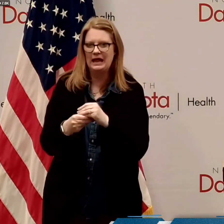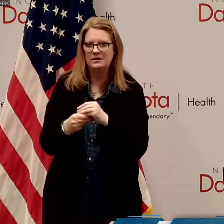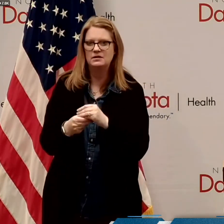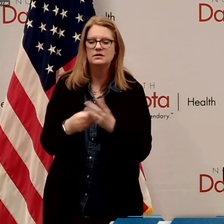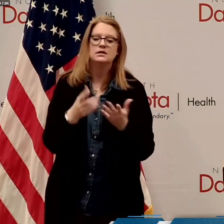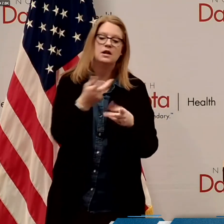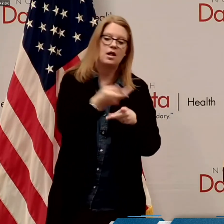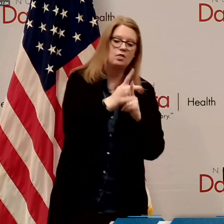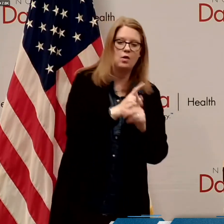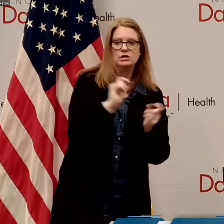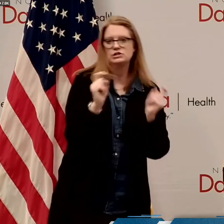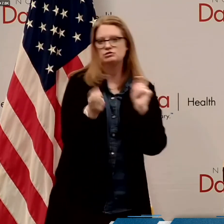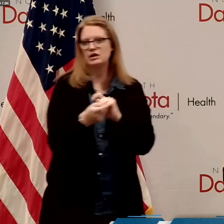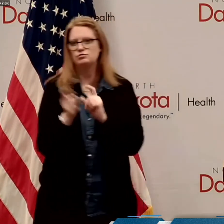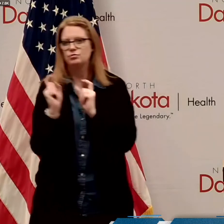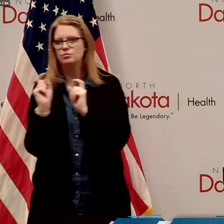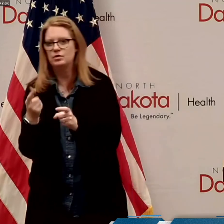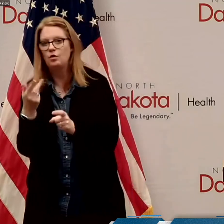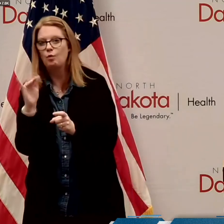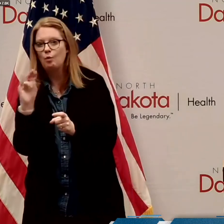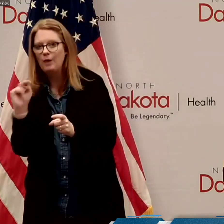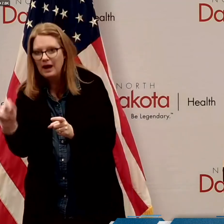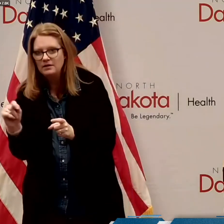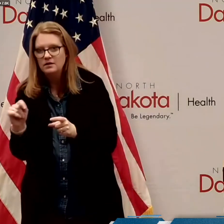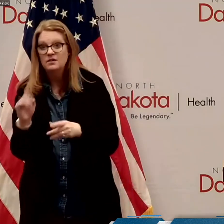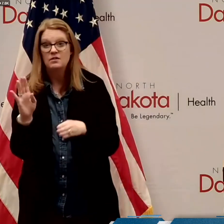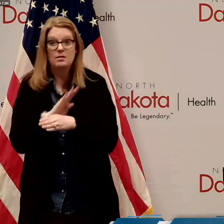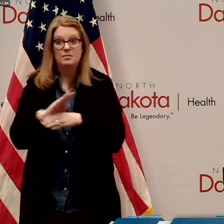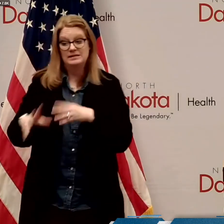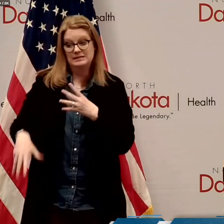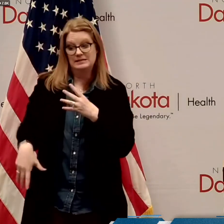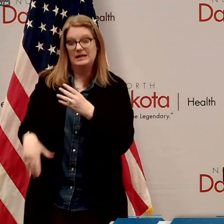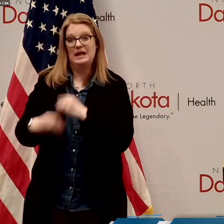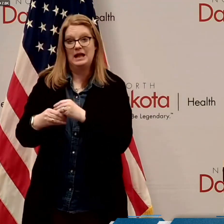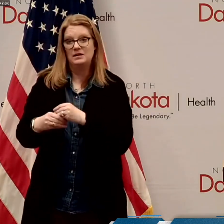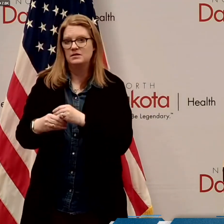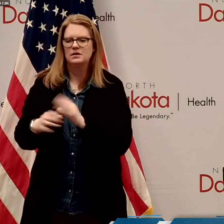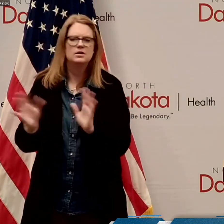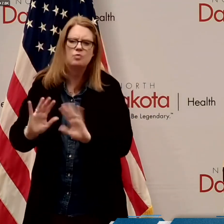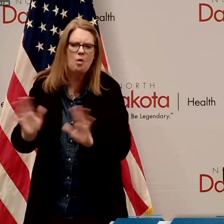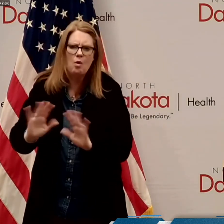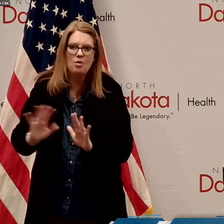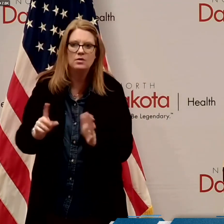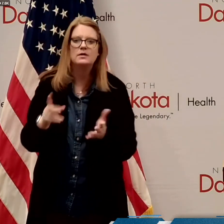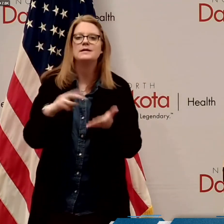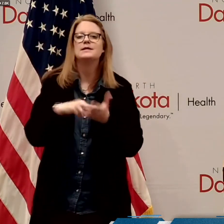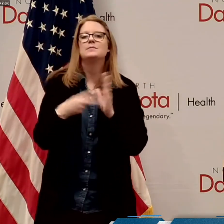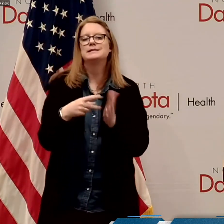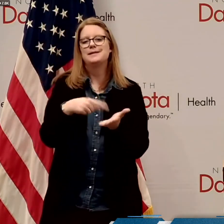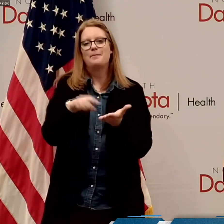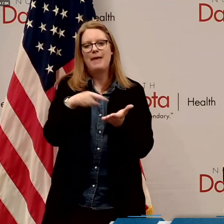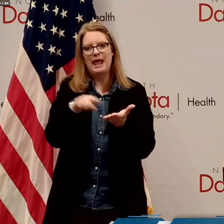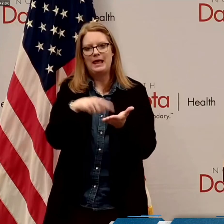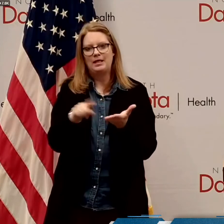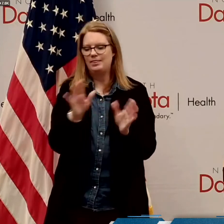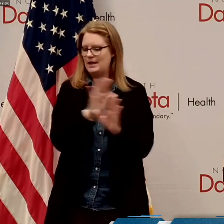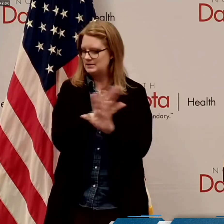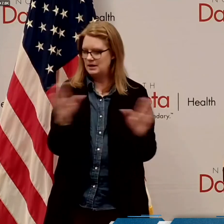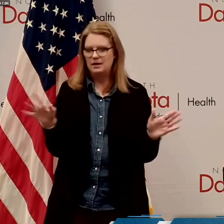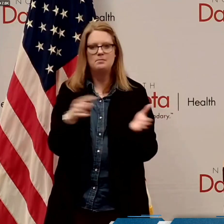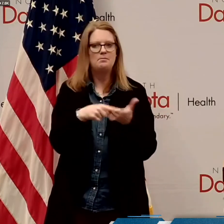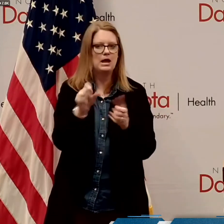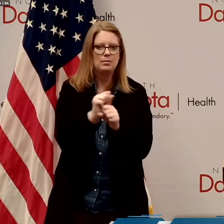a grant. The grants are primarily, they're not for business expansion. They're not for acquisitions. They're for paying payroll. And this is a way to